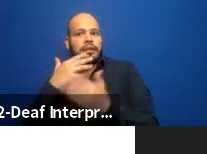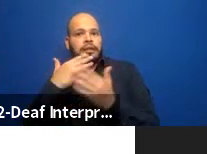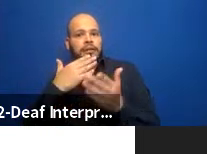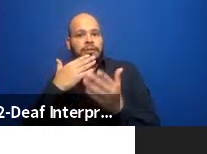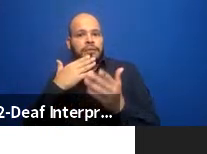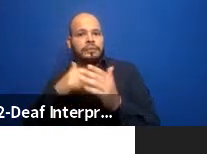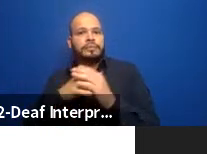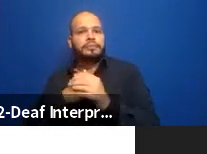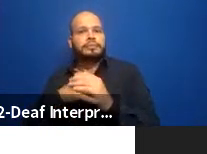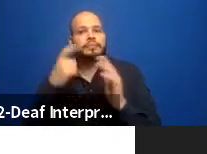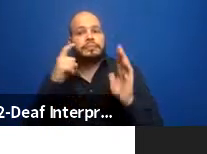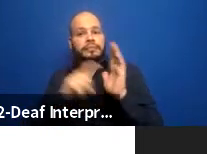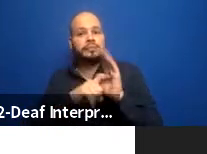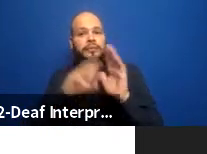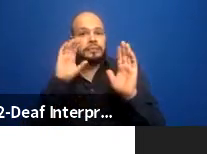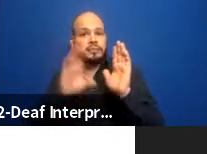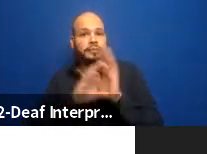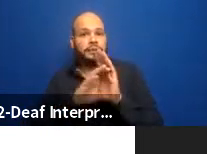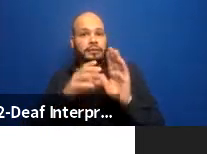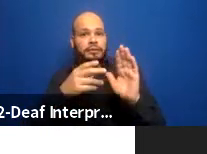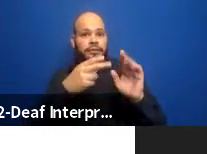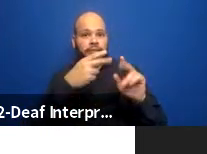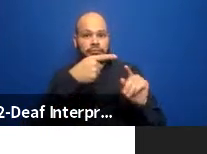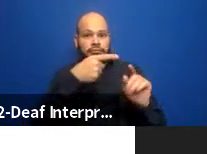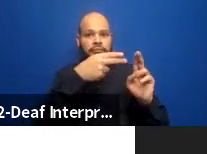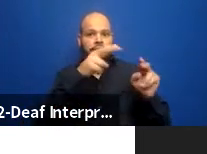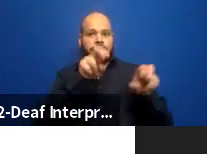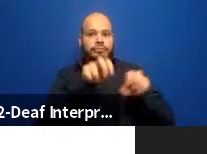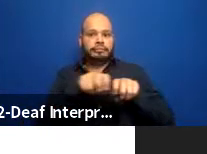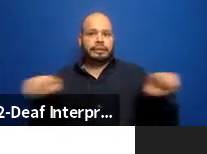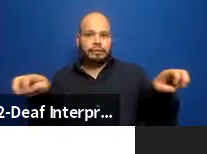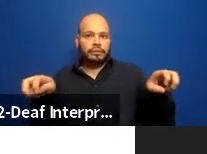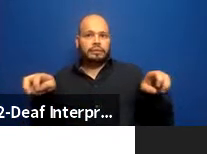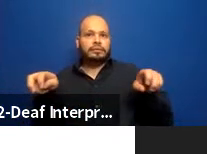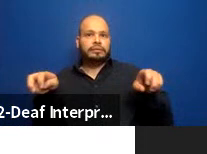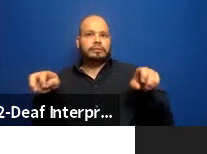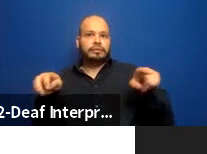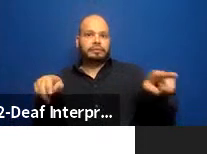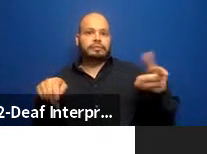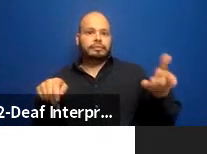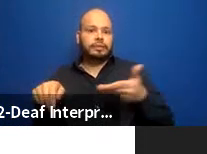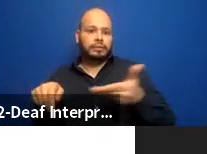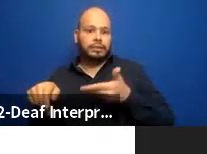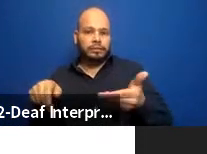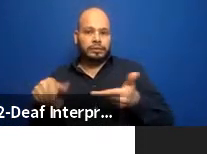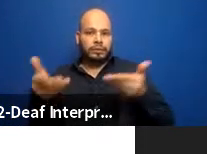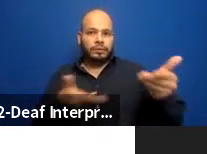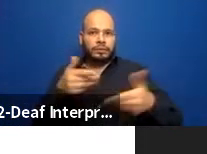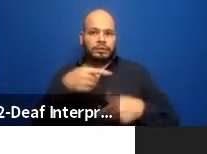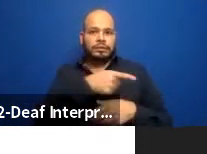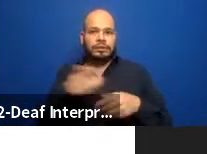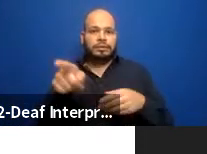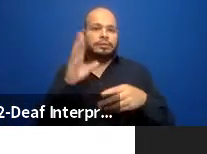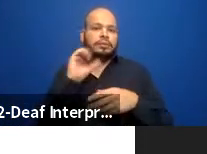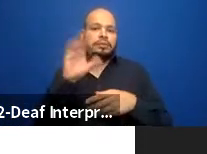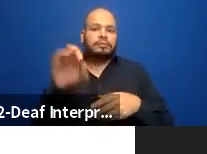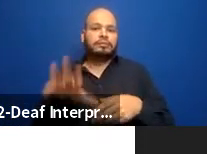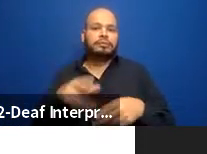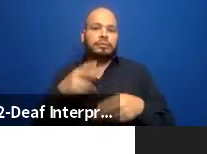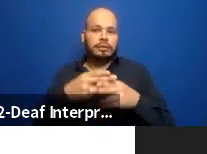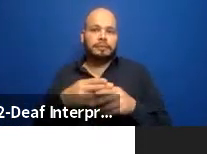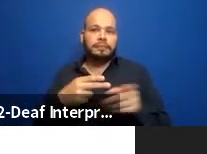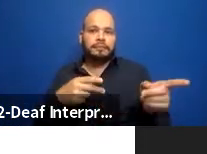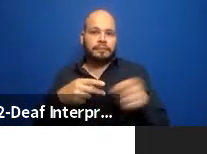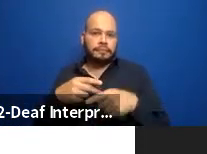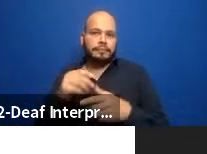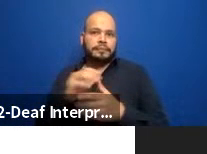a self-introduction of themselves shortly. Also, we want to give a special shout out and thank you in advance to our